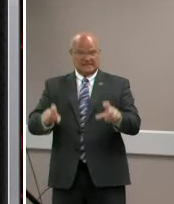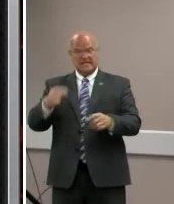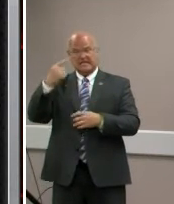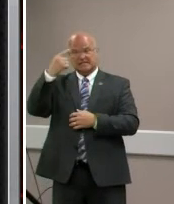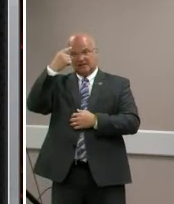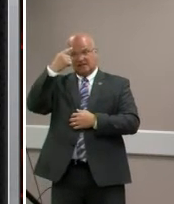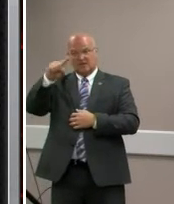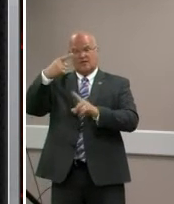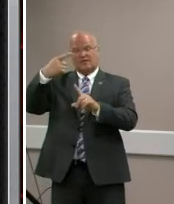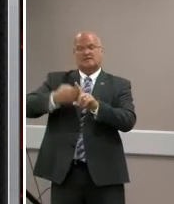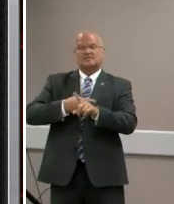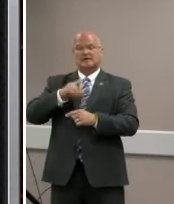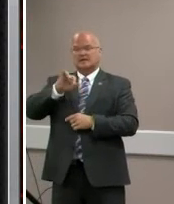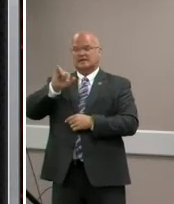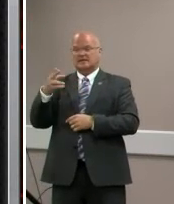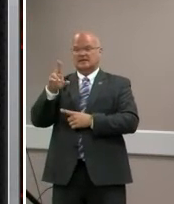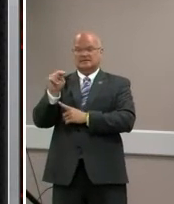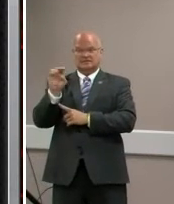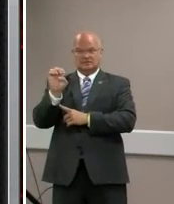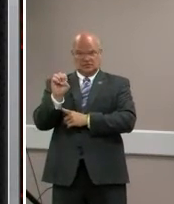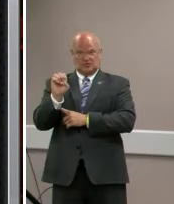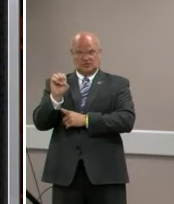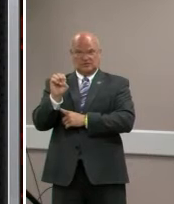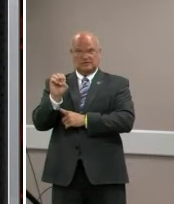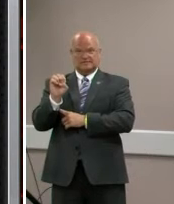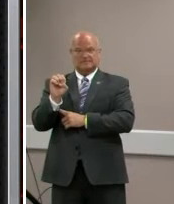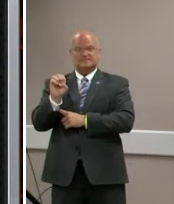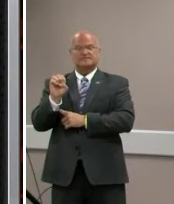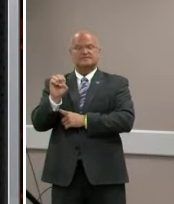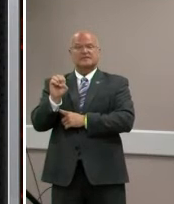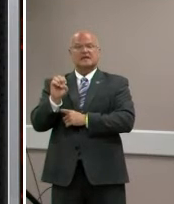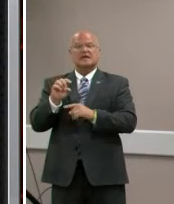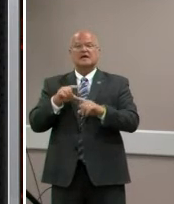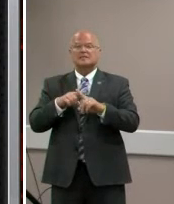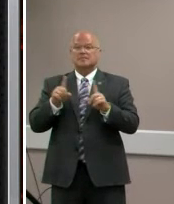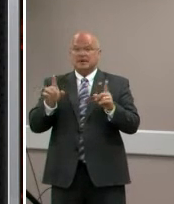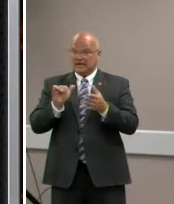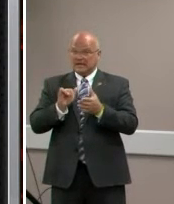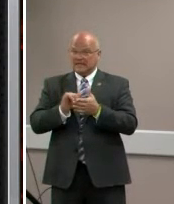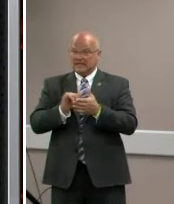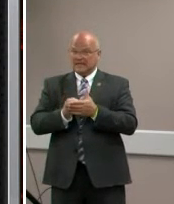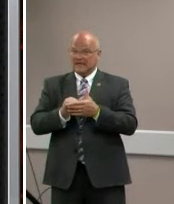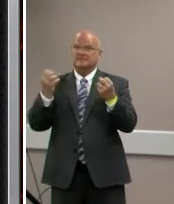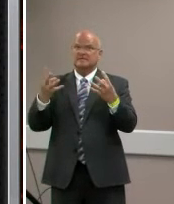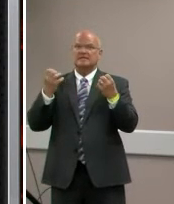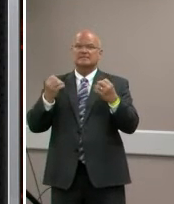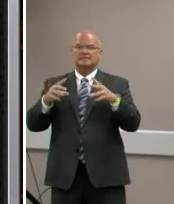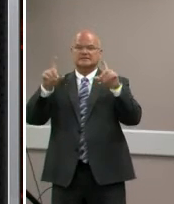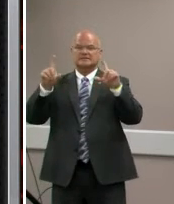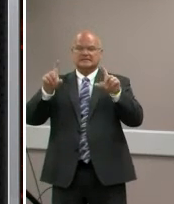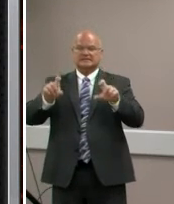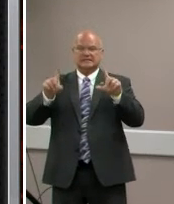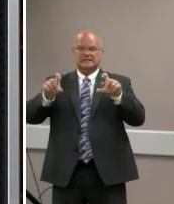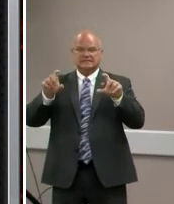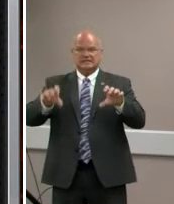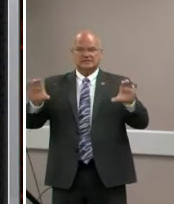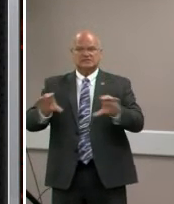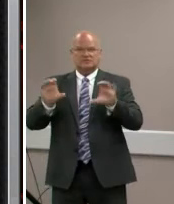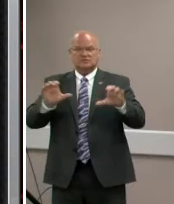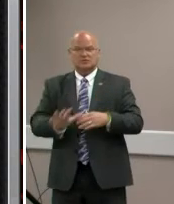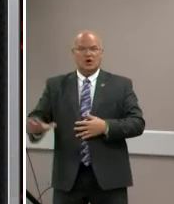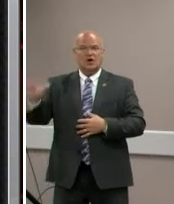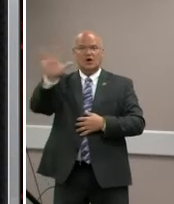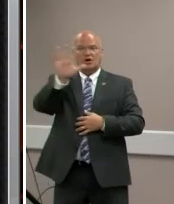tests over the month of June statewide. But that is a lot of tests that we're doing across